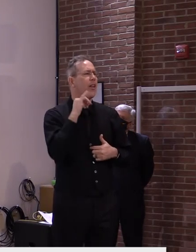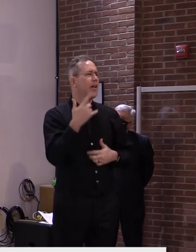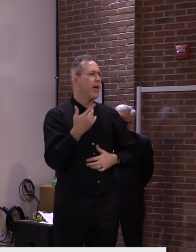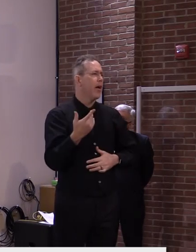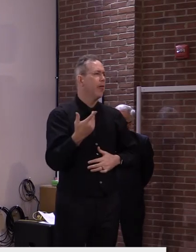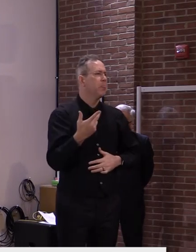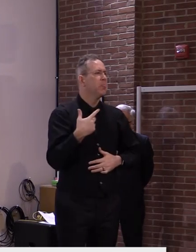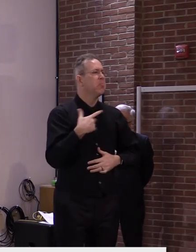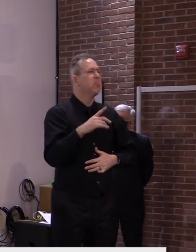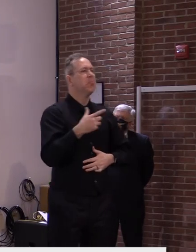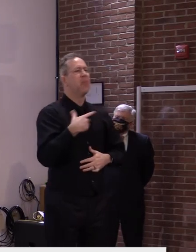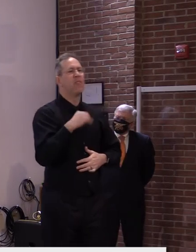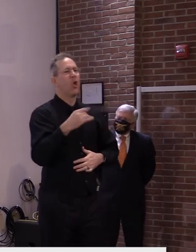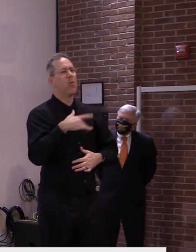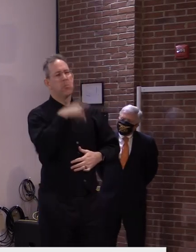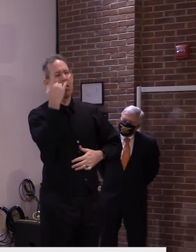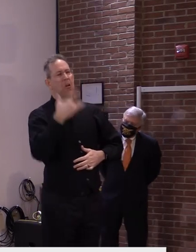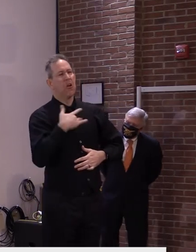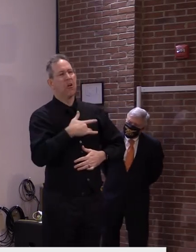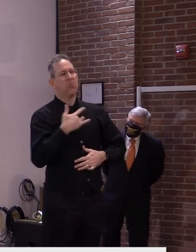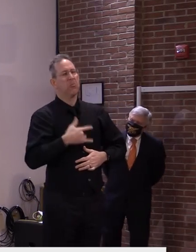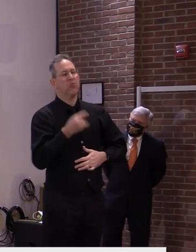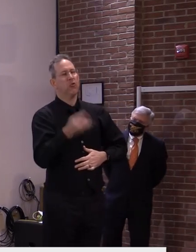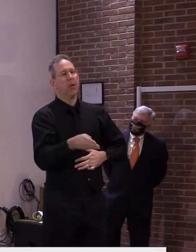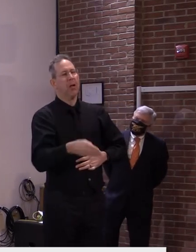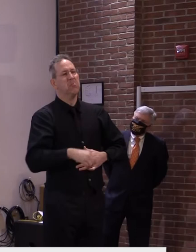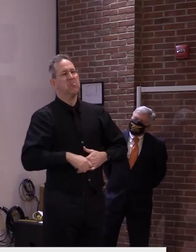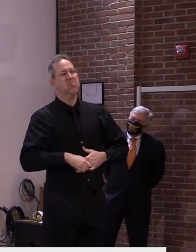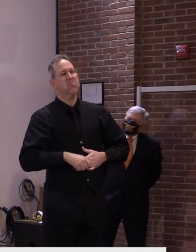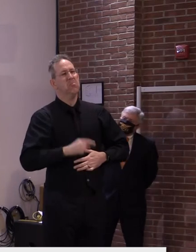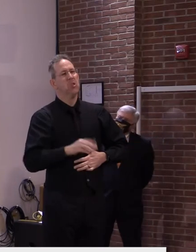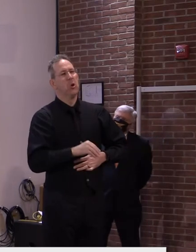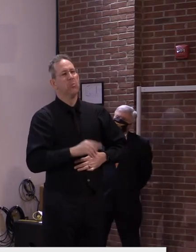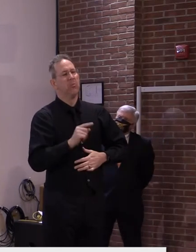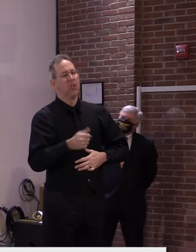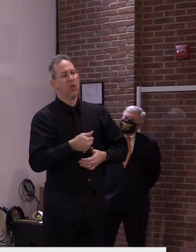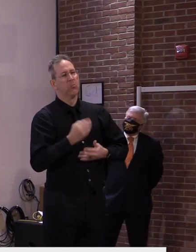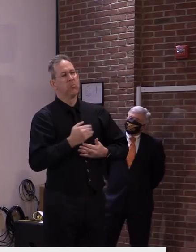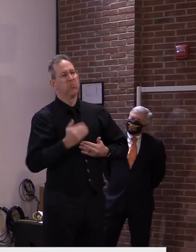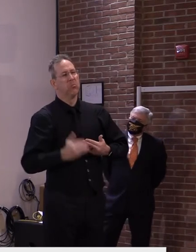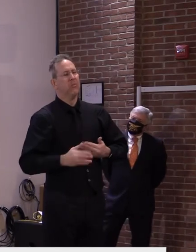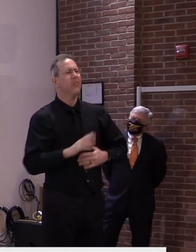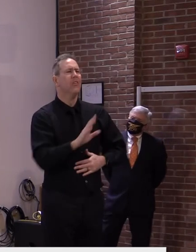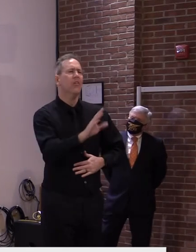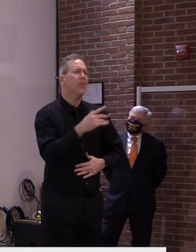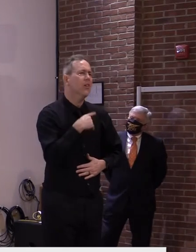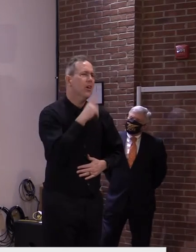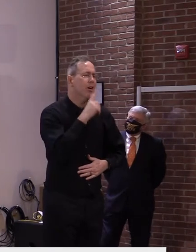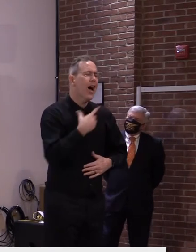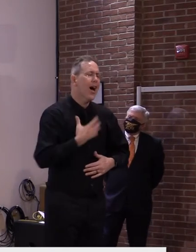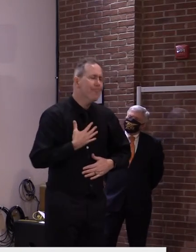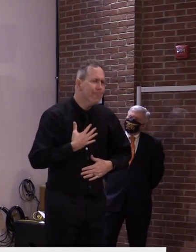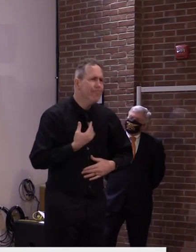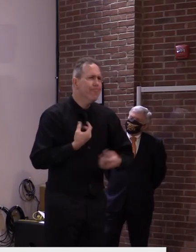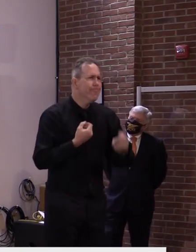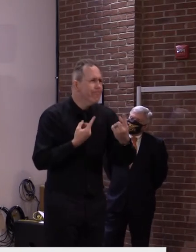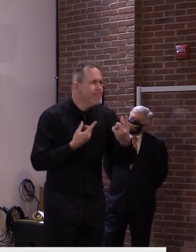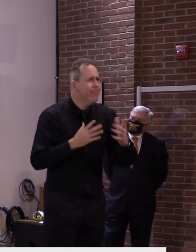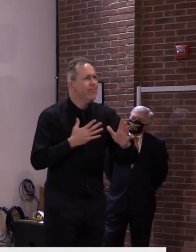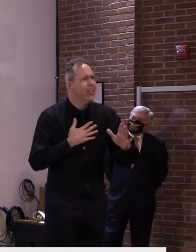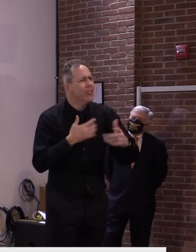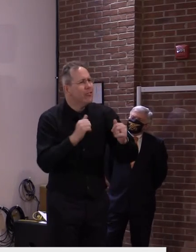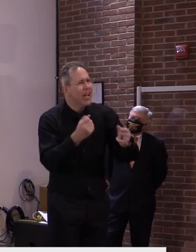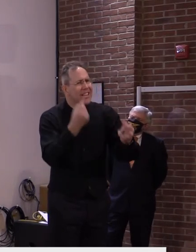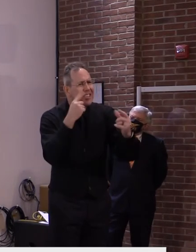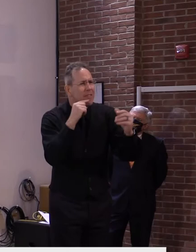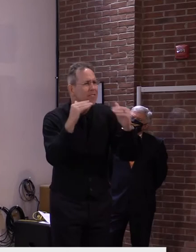for everyone. But the reality is we don't want the fact that there is a vaccine available to interfere with someone's cancer